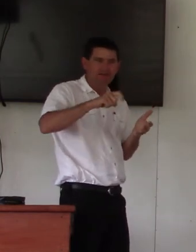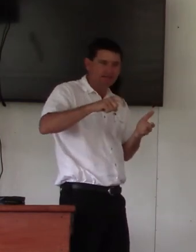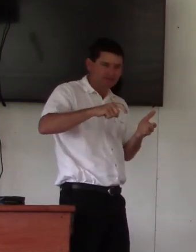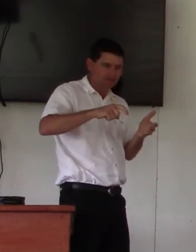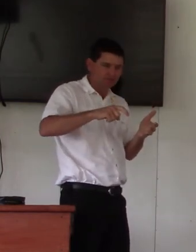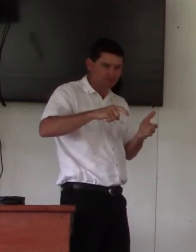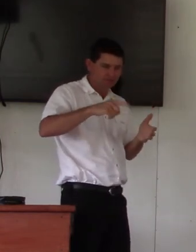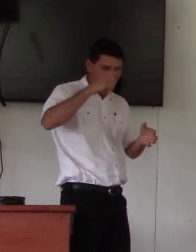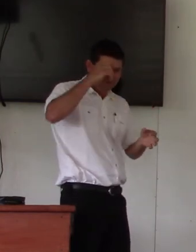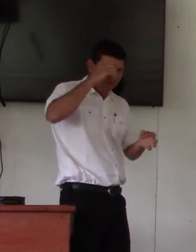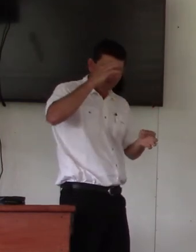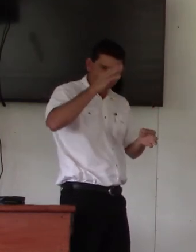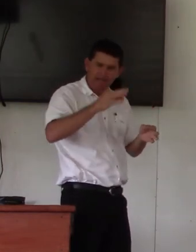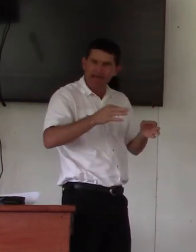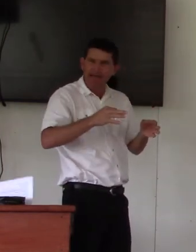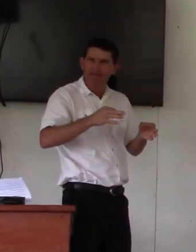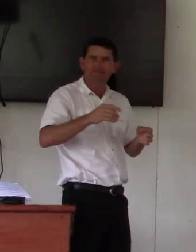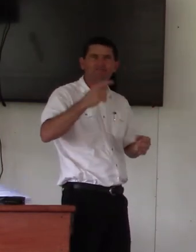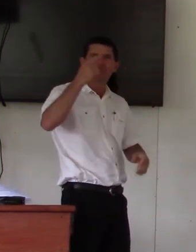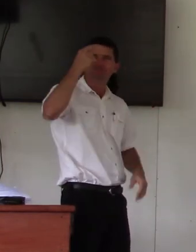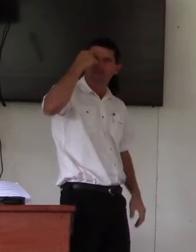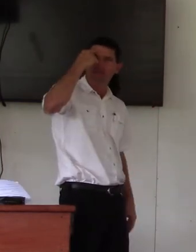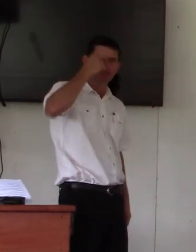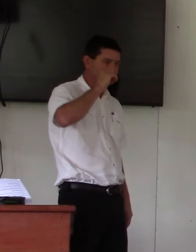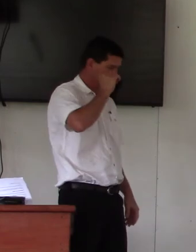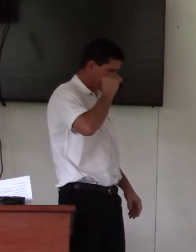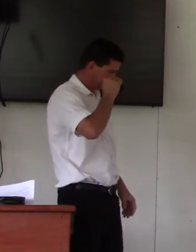need to decide, think.